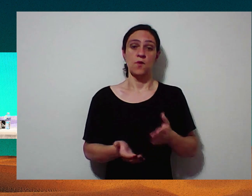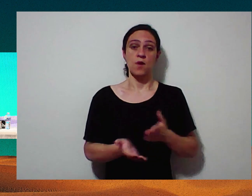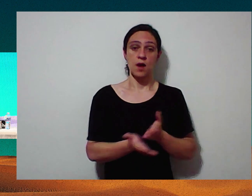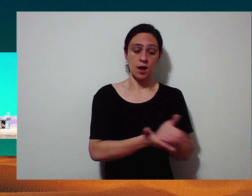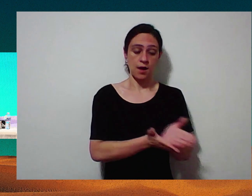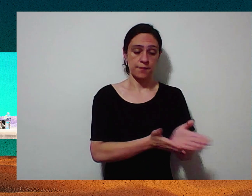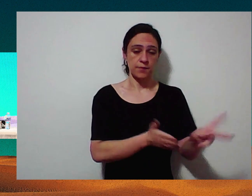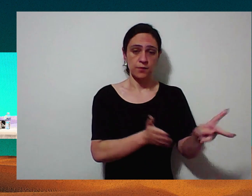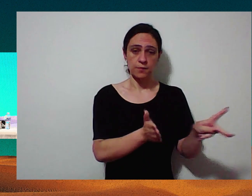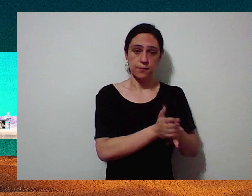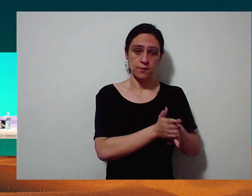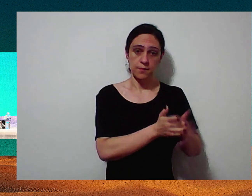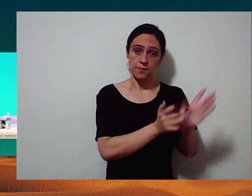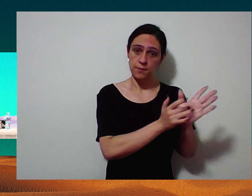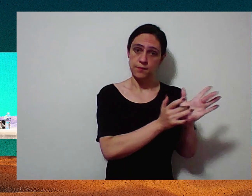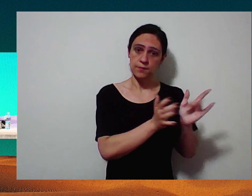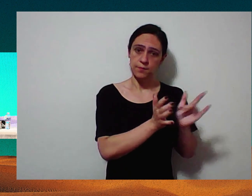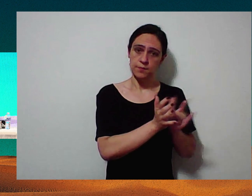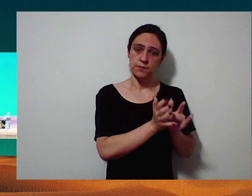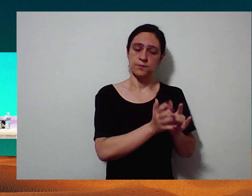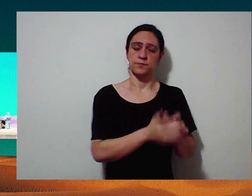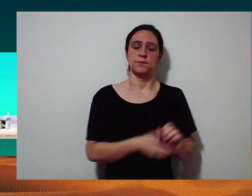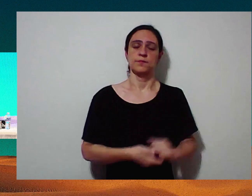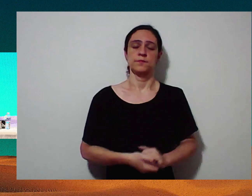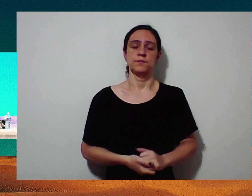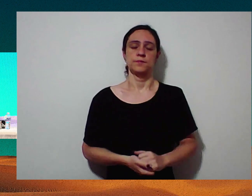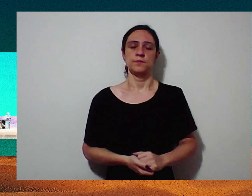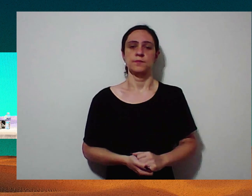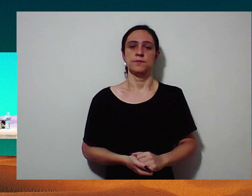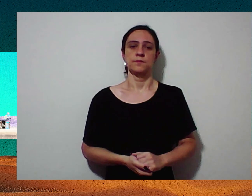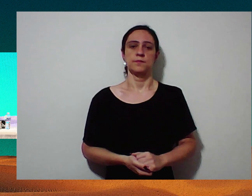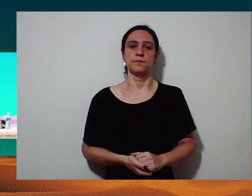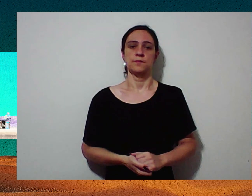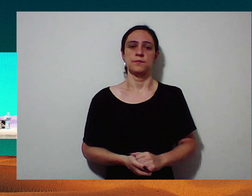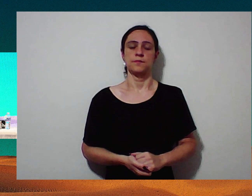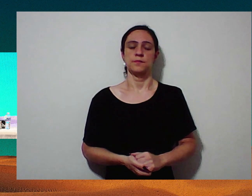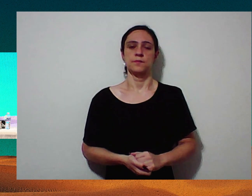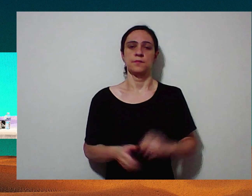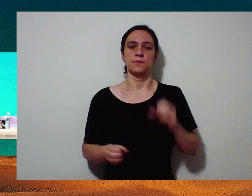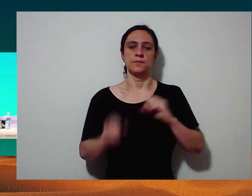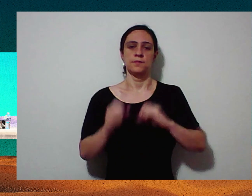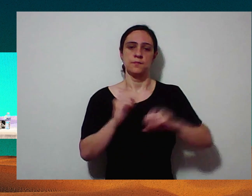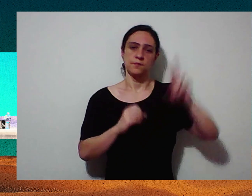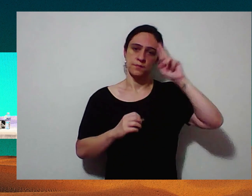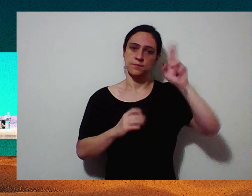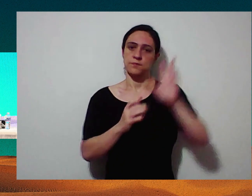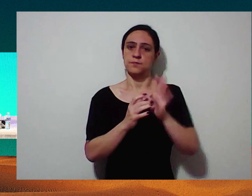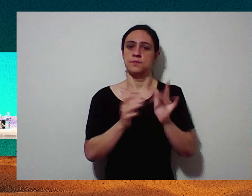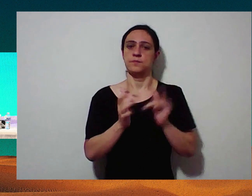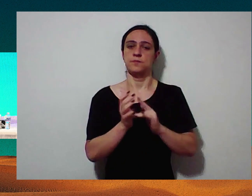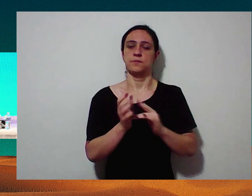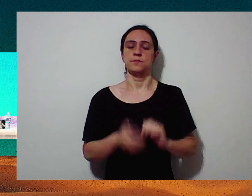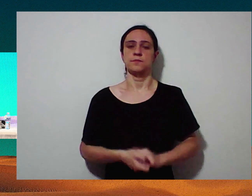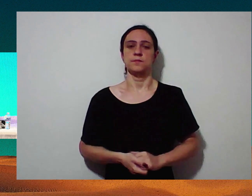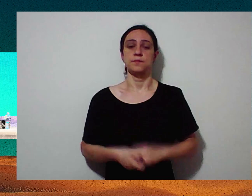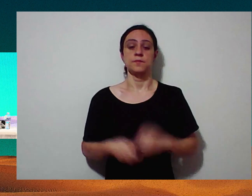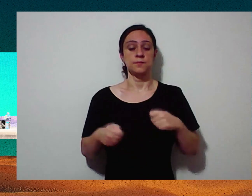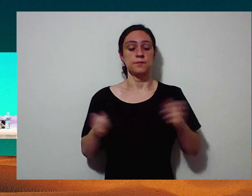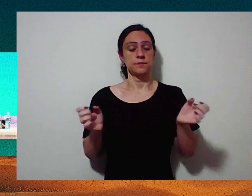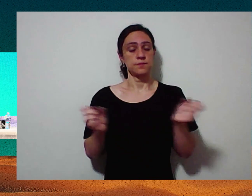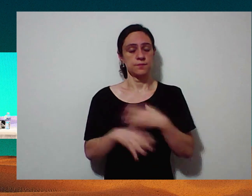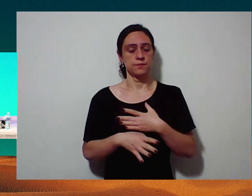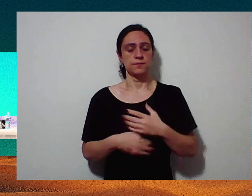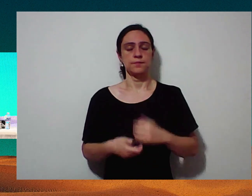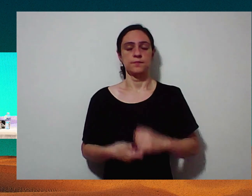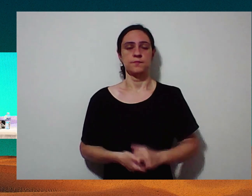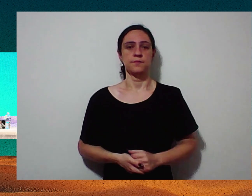is the path of Jesus. Ó Senhor Jesus. Oh Lord Jesus. Eu preciso terminar. Vamos lá. I need to conclude. Let's